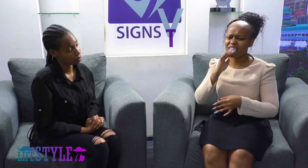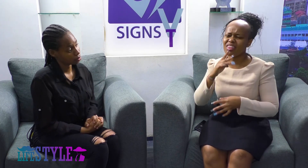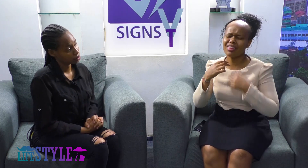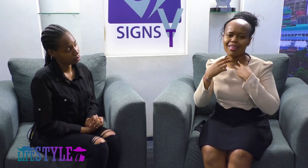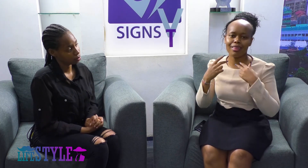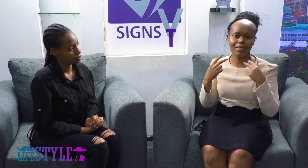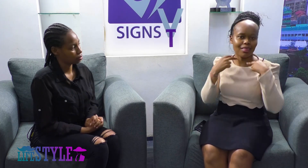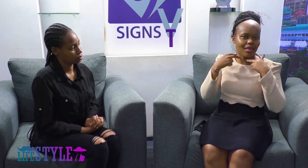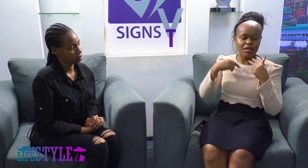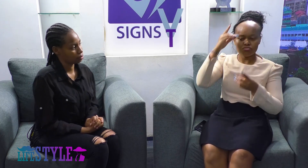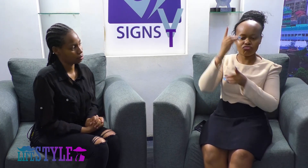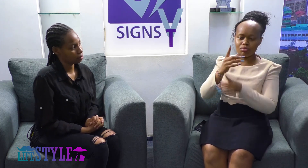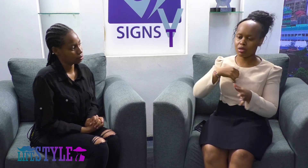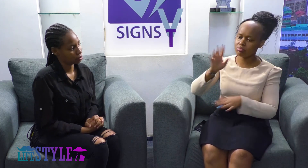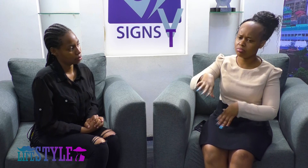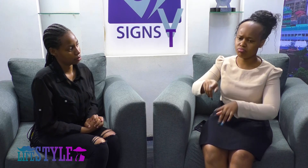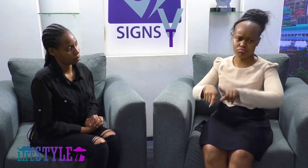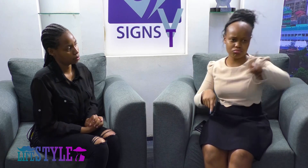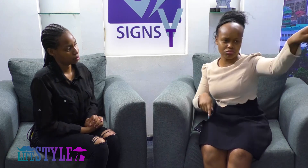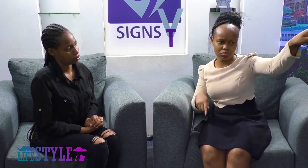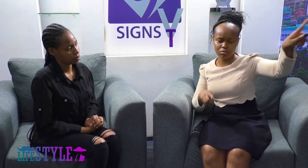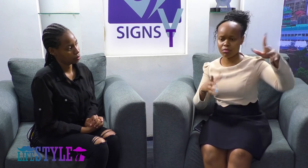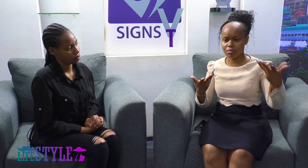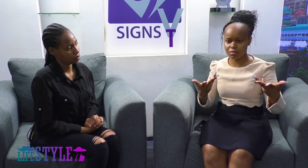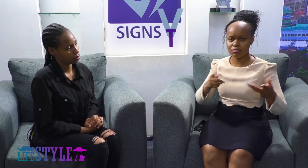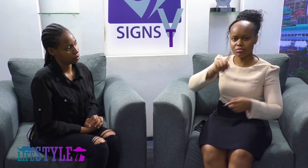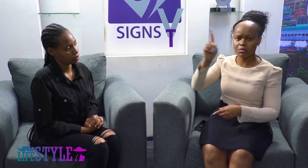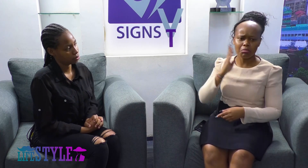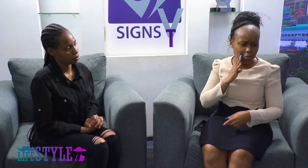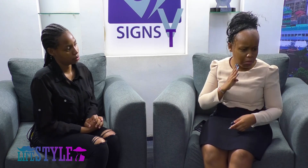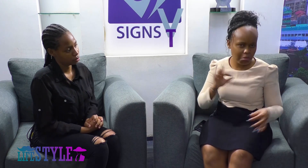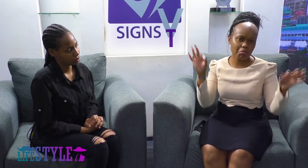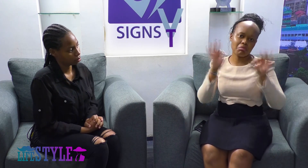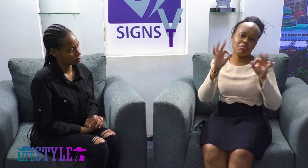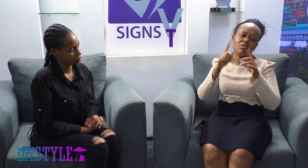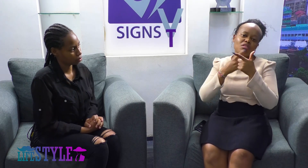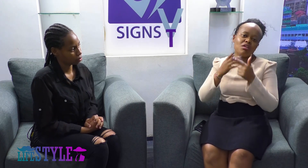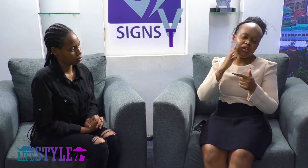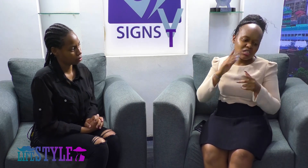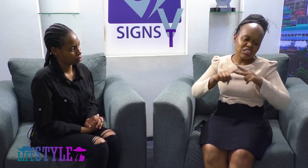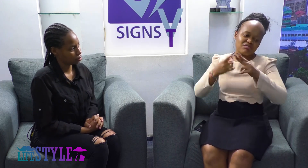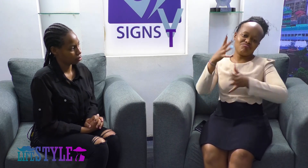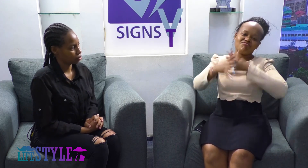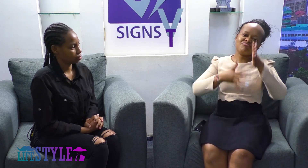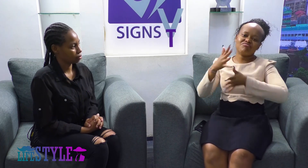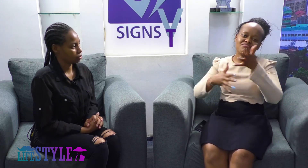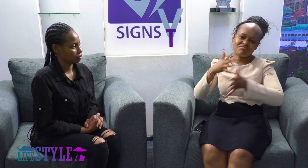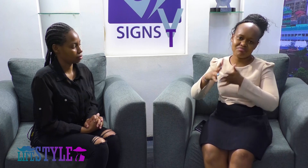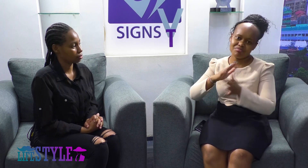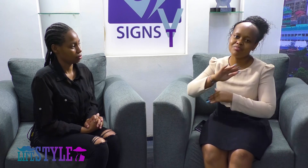so when I was born, when I started growing, I started using signs, and I didn't learn it from anybody. Maybe I just say